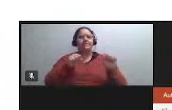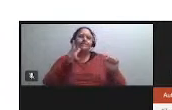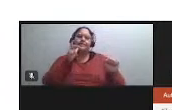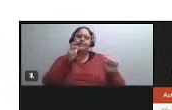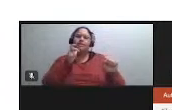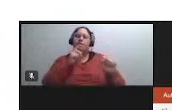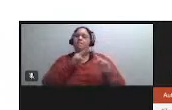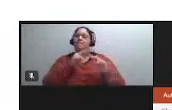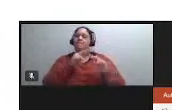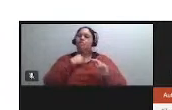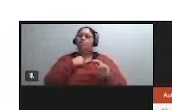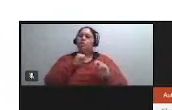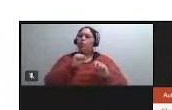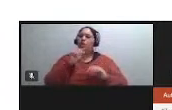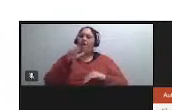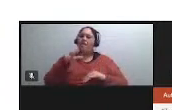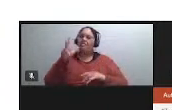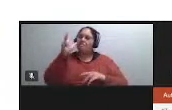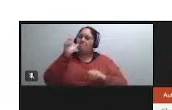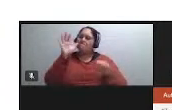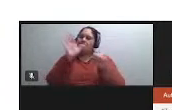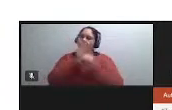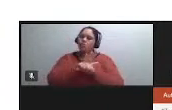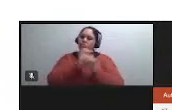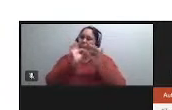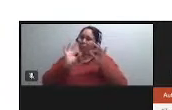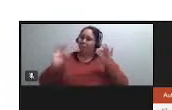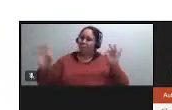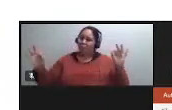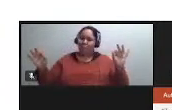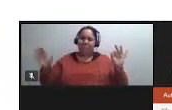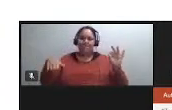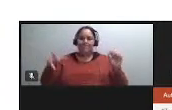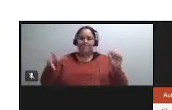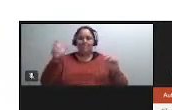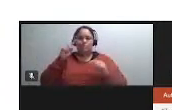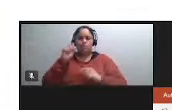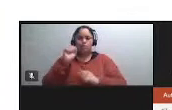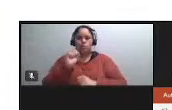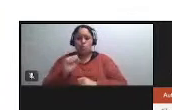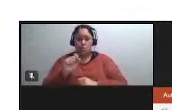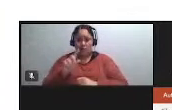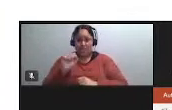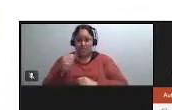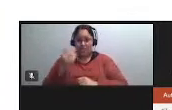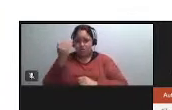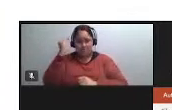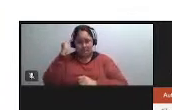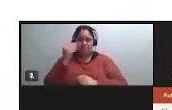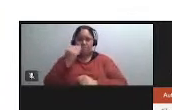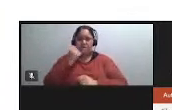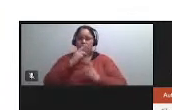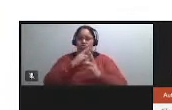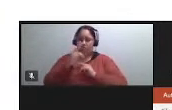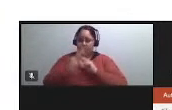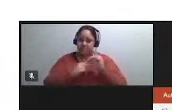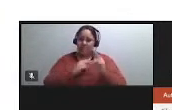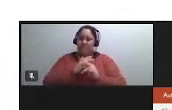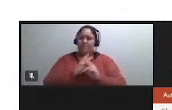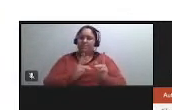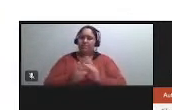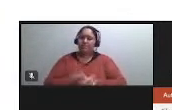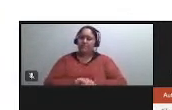Yes. Unfortunately, we did not get the entire question. Do you mind, please just repeating?